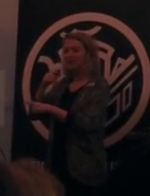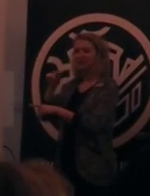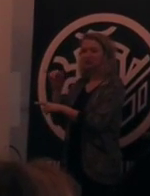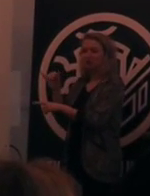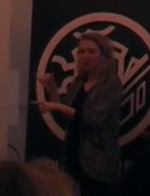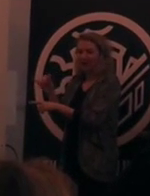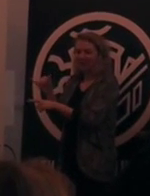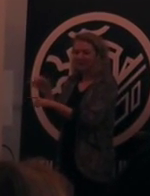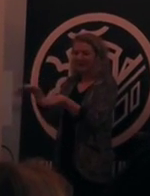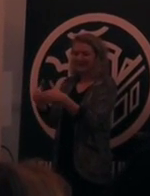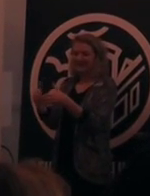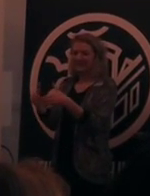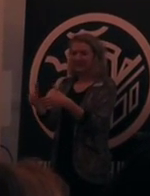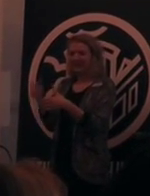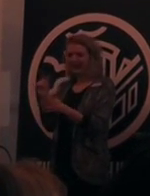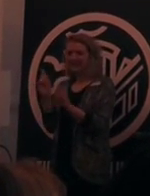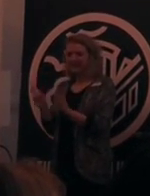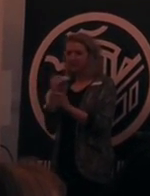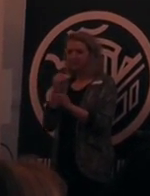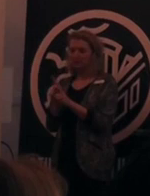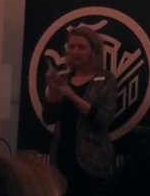gaining ground in northern Italy.